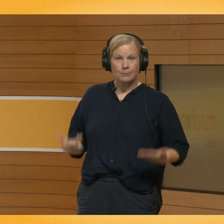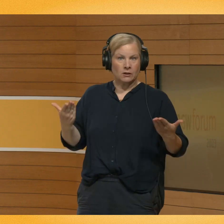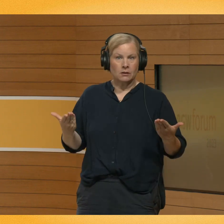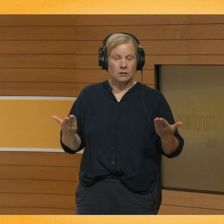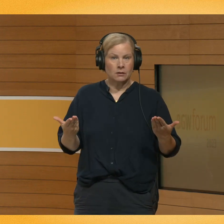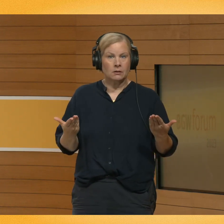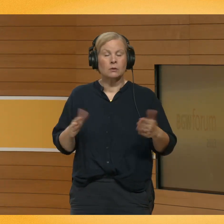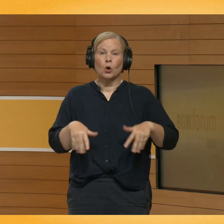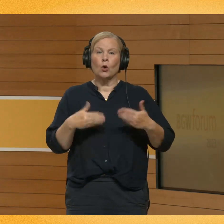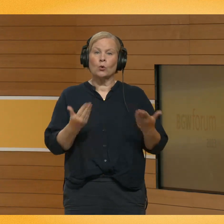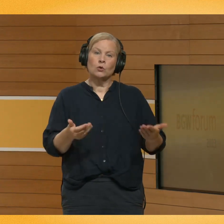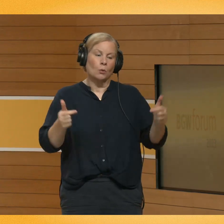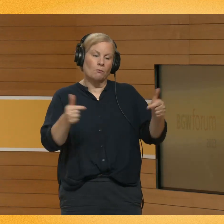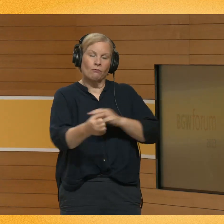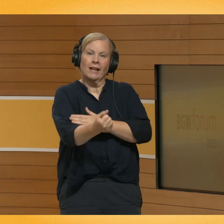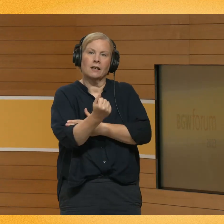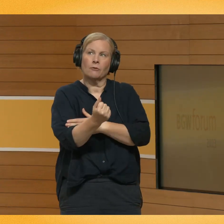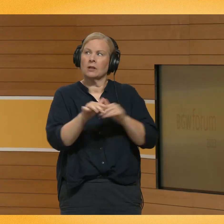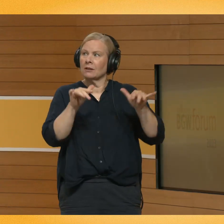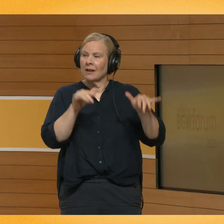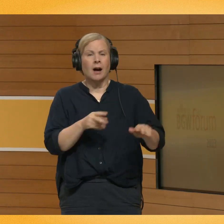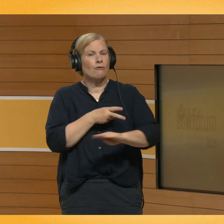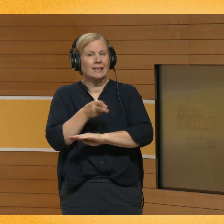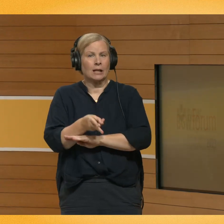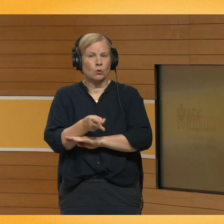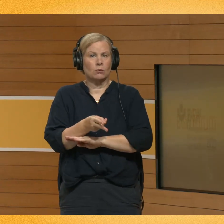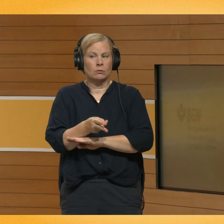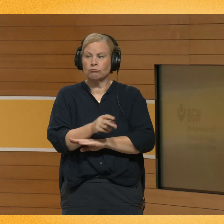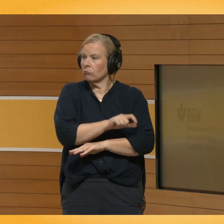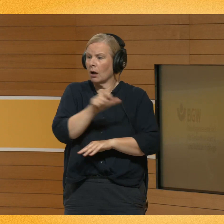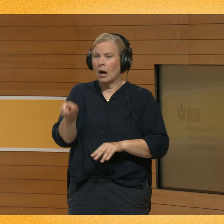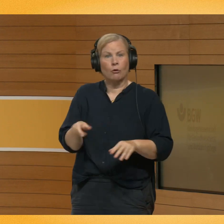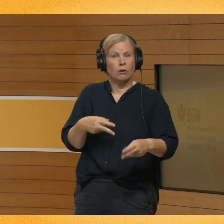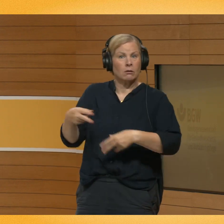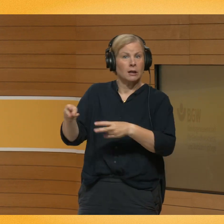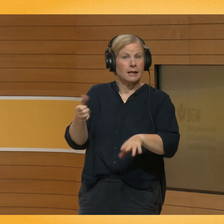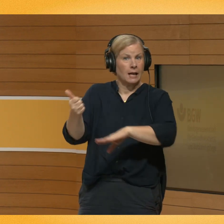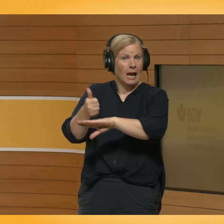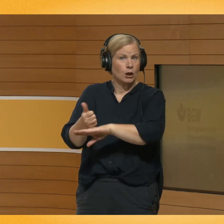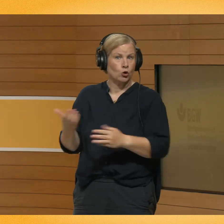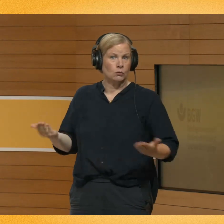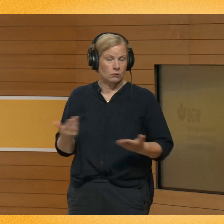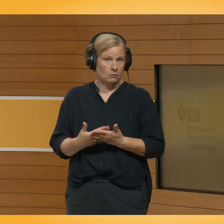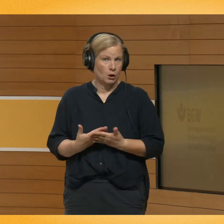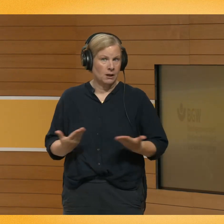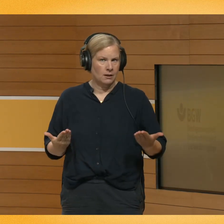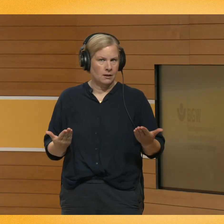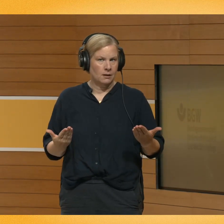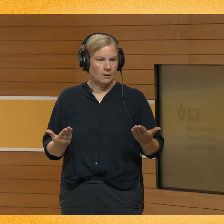management, to bring ideas on how to. Everybody's focus is the patient at the end of the